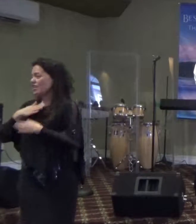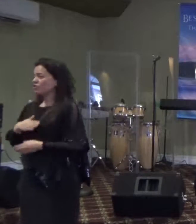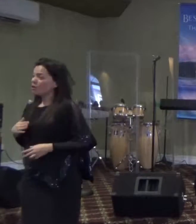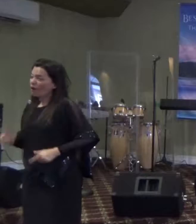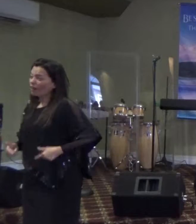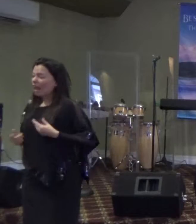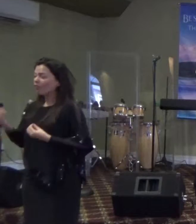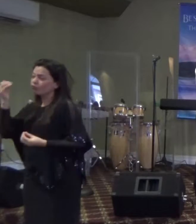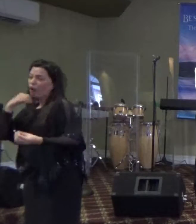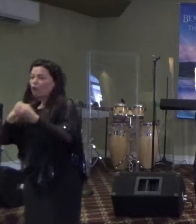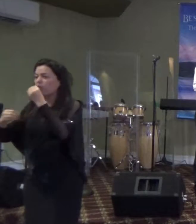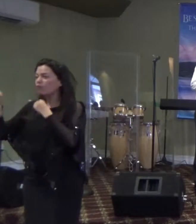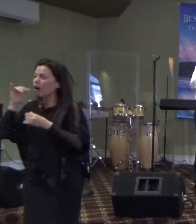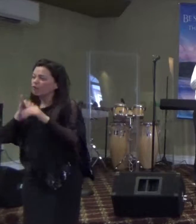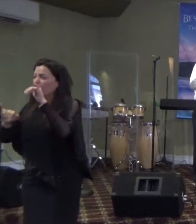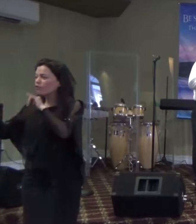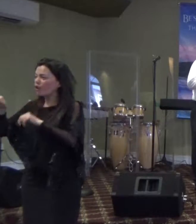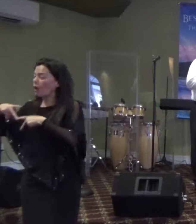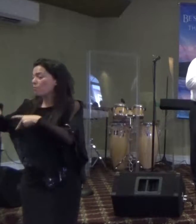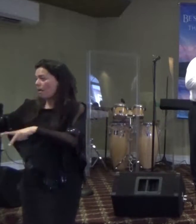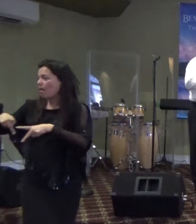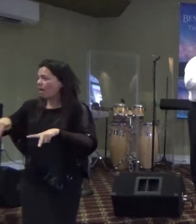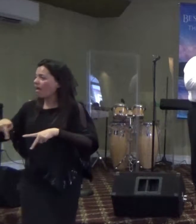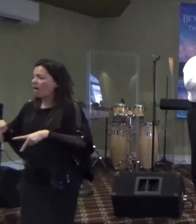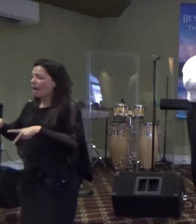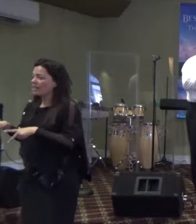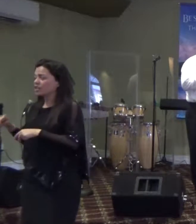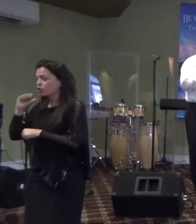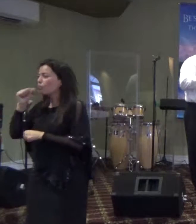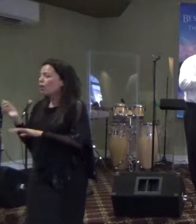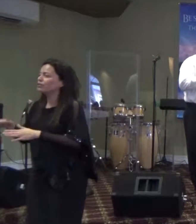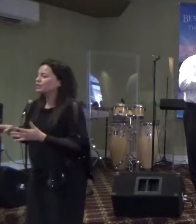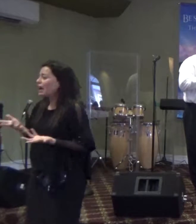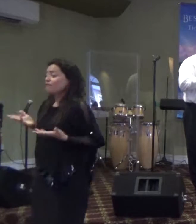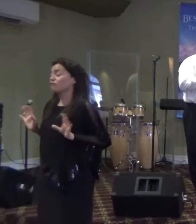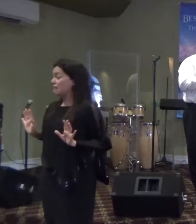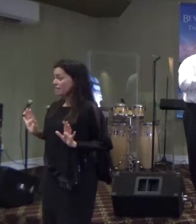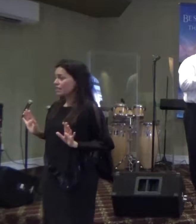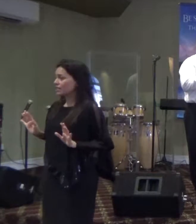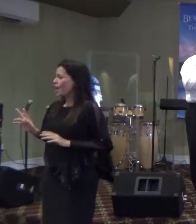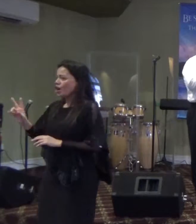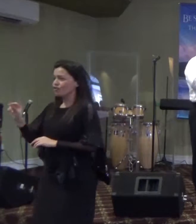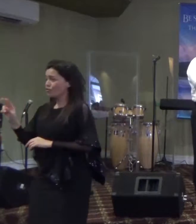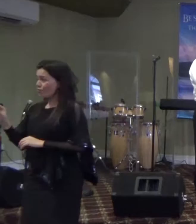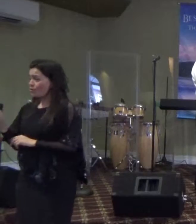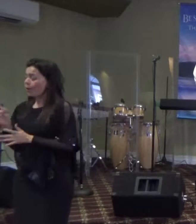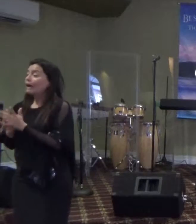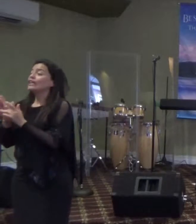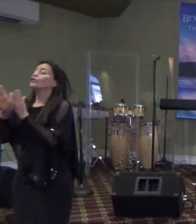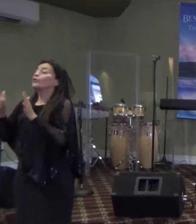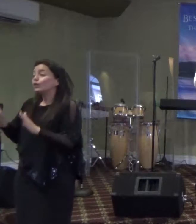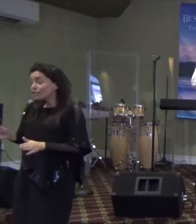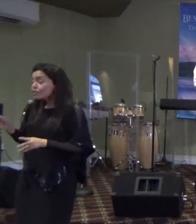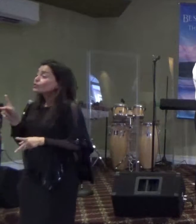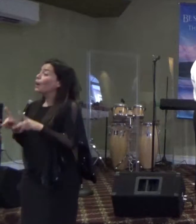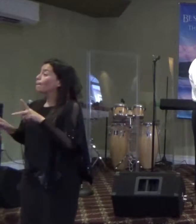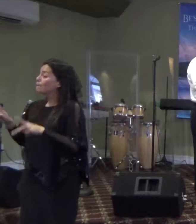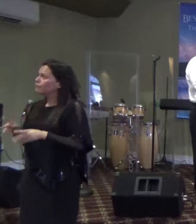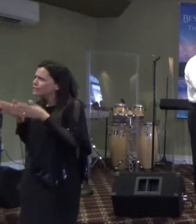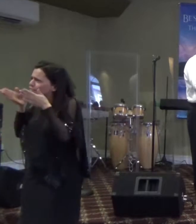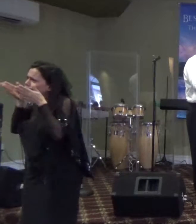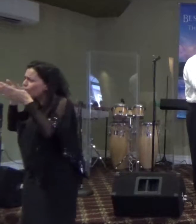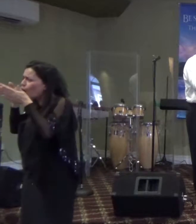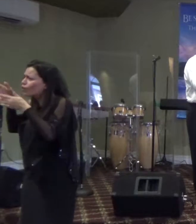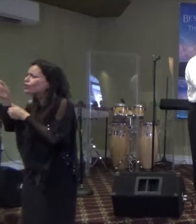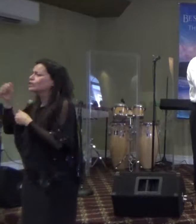die tomorrow. Vamos a hacer fiesta, We're going to make a party. vamos a We're divertirnos, going to have fun. vamos a hacer de la vida Let's make with